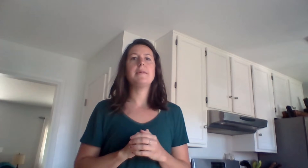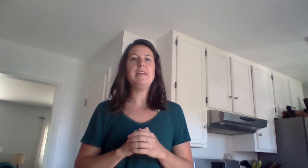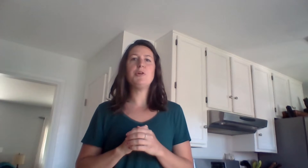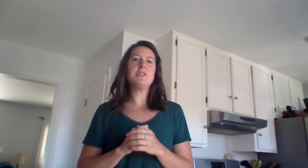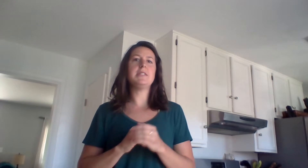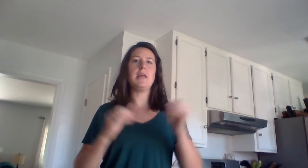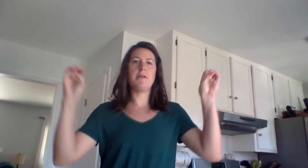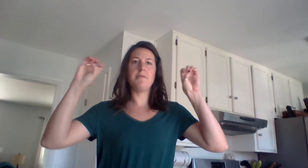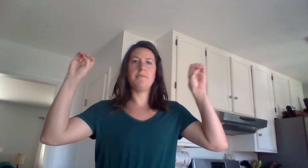emergency,